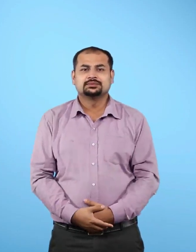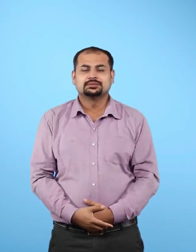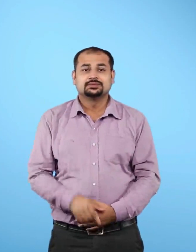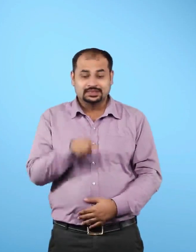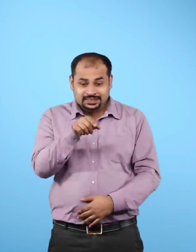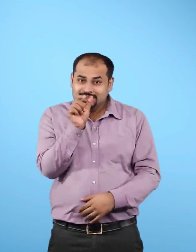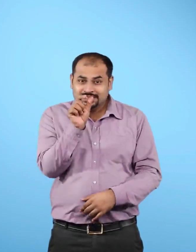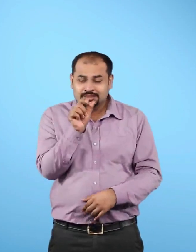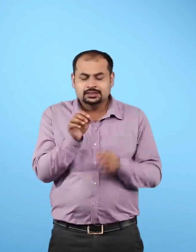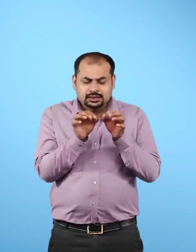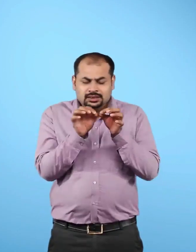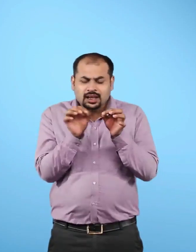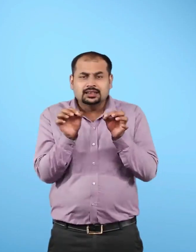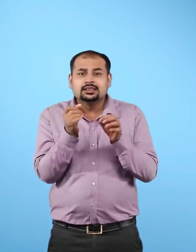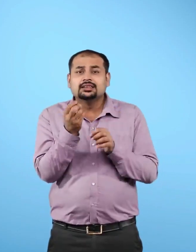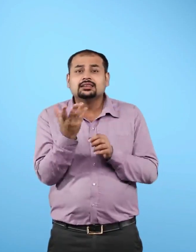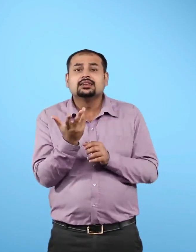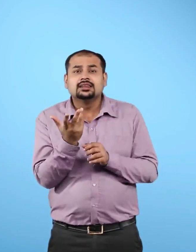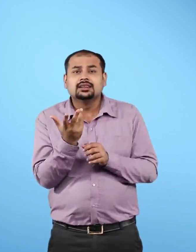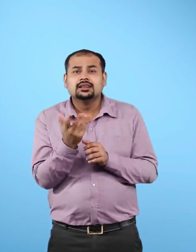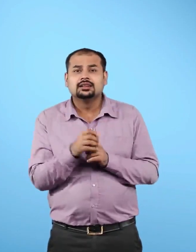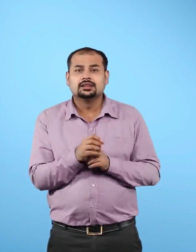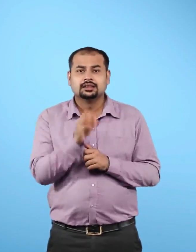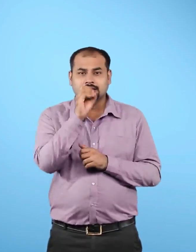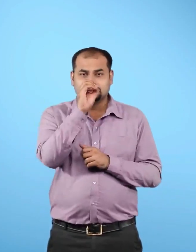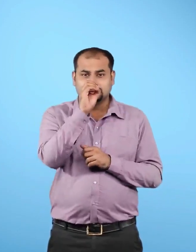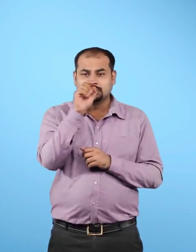Its length is only 0.9 centimeter.